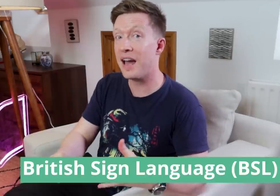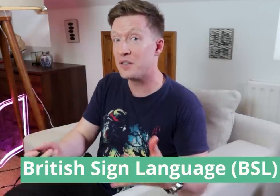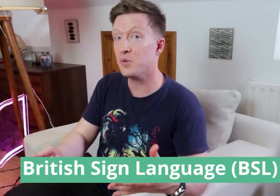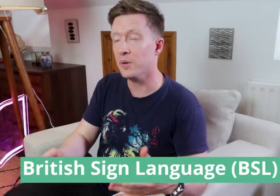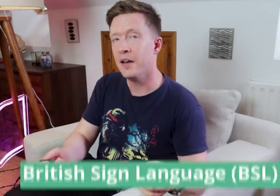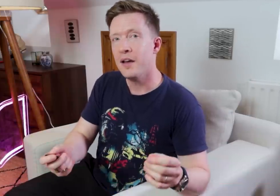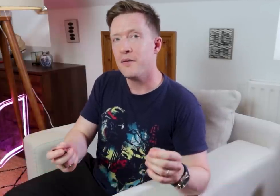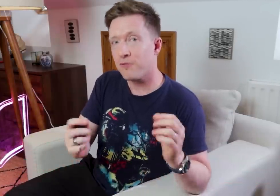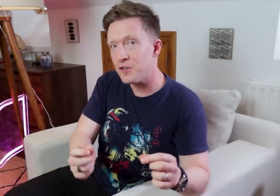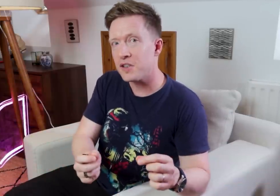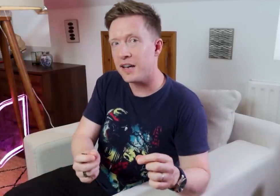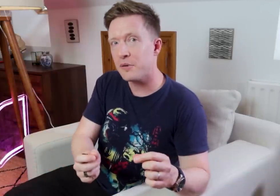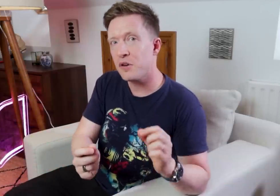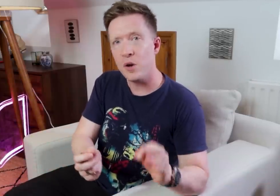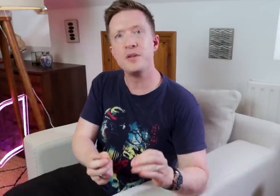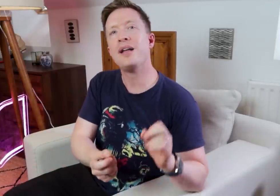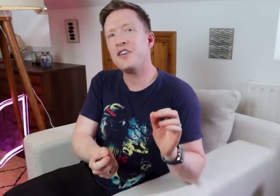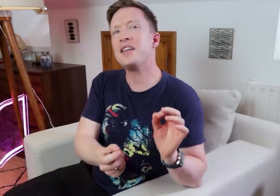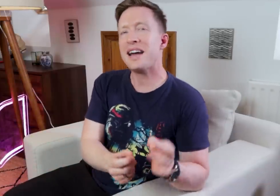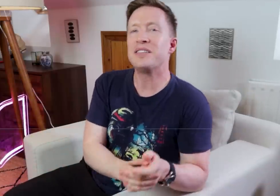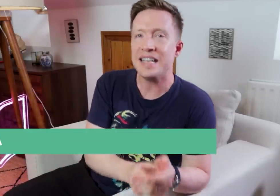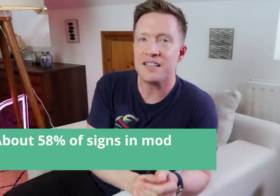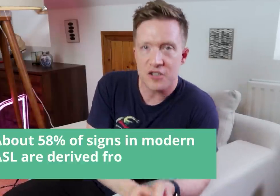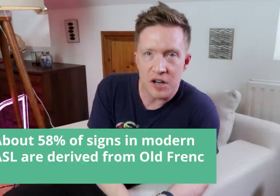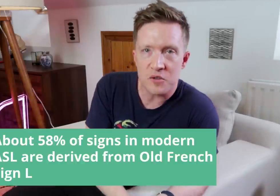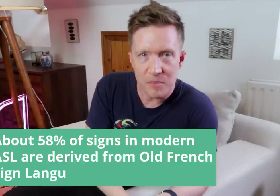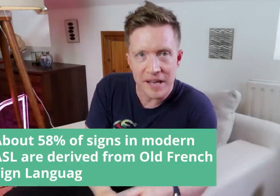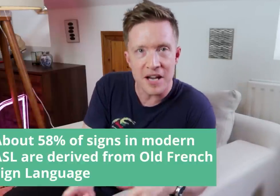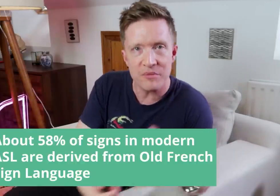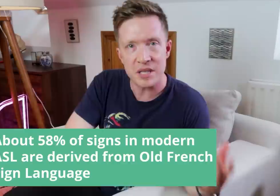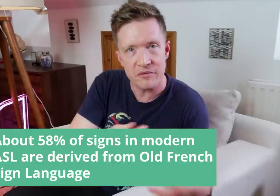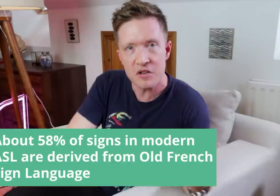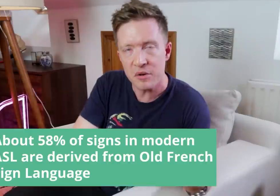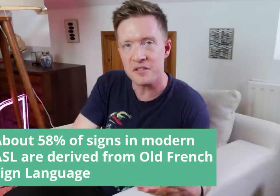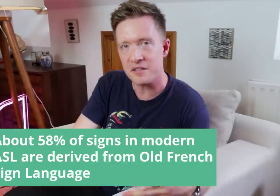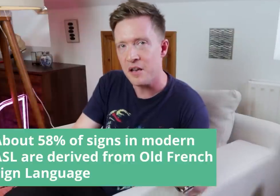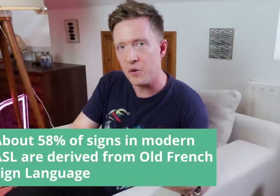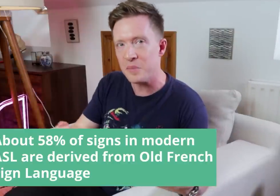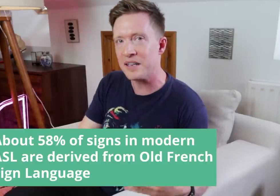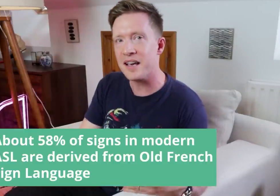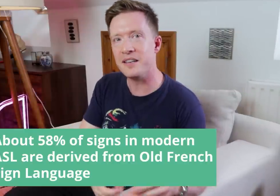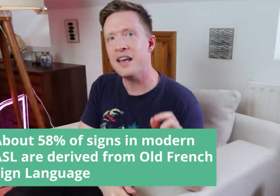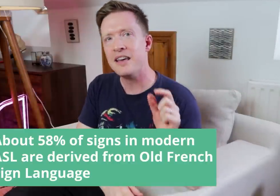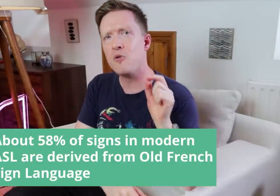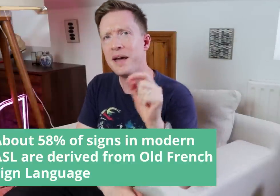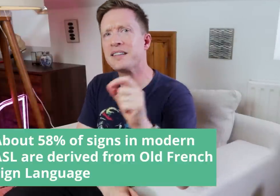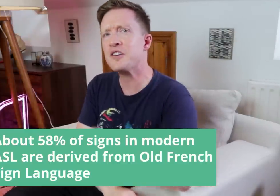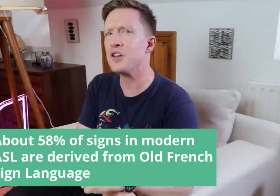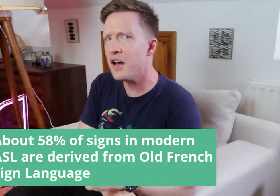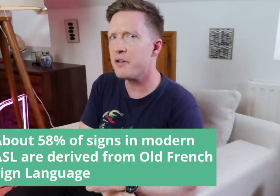at all. French sign language though, well, you'll actually have a decent chance on picking up some of the nuances of what's being said. And if you were paying attention earlier